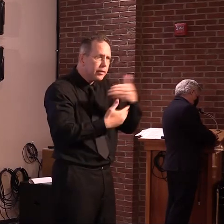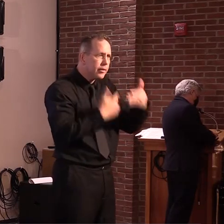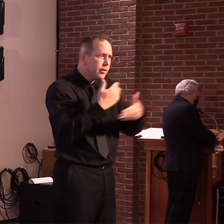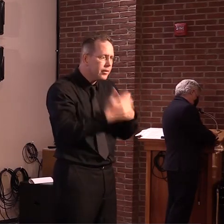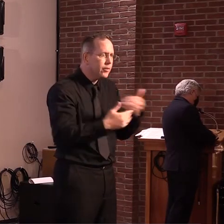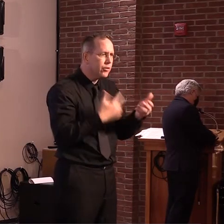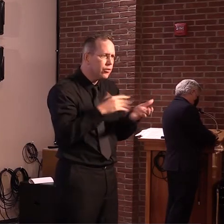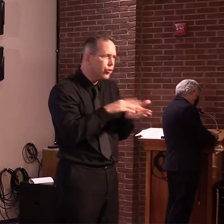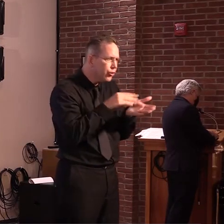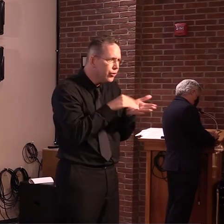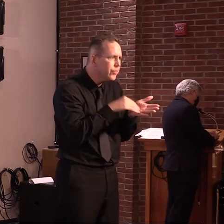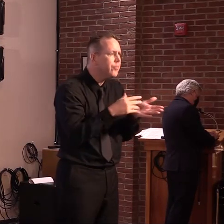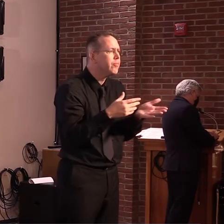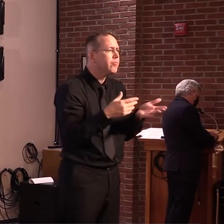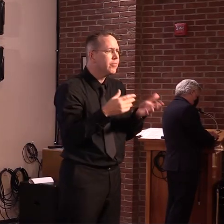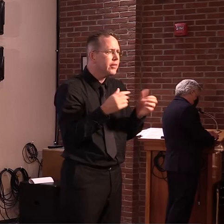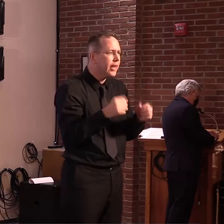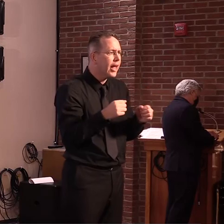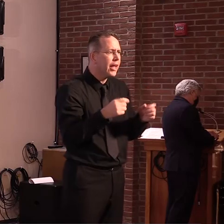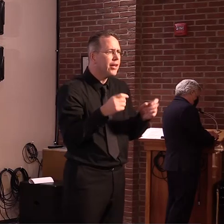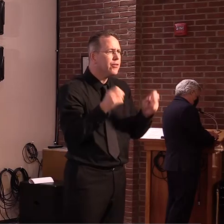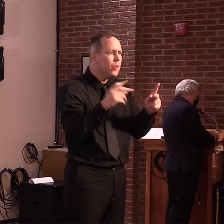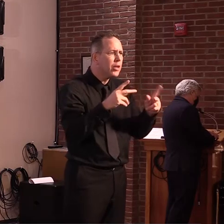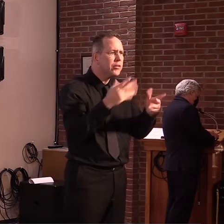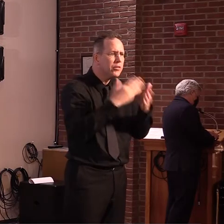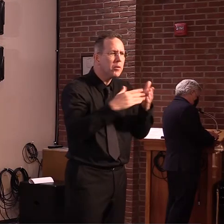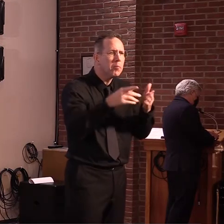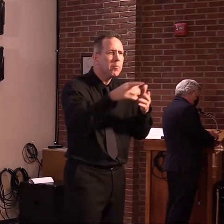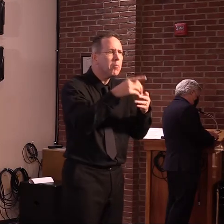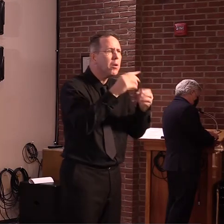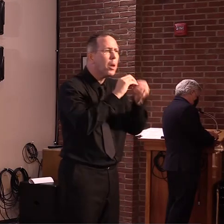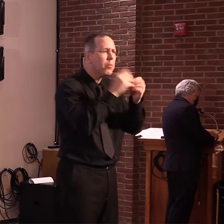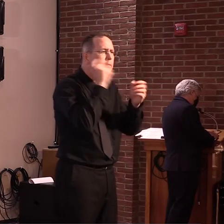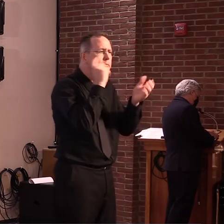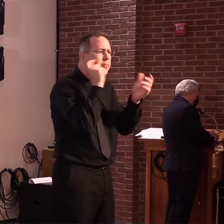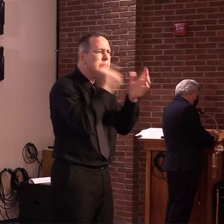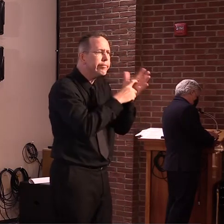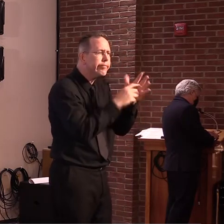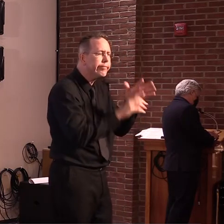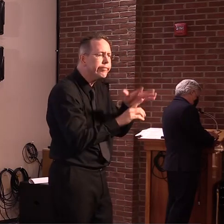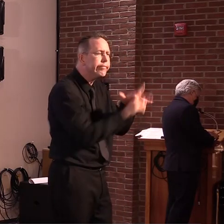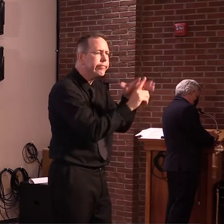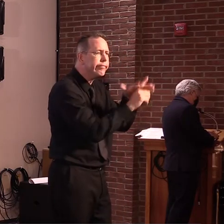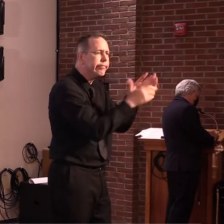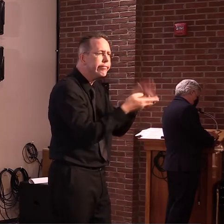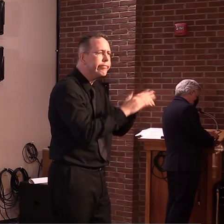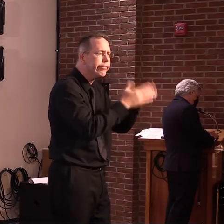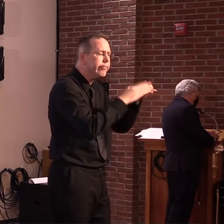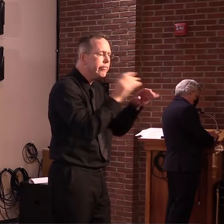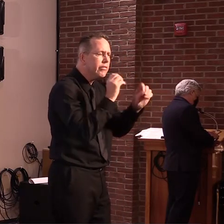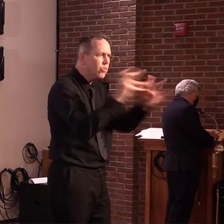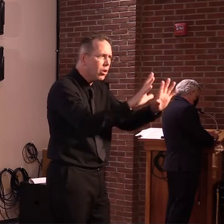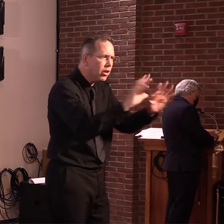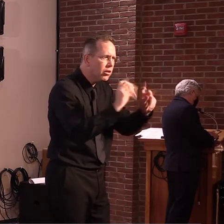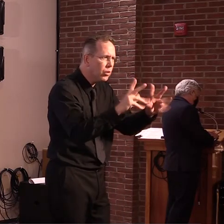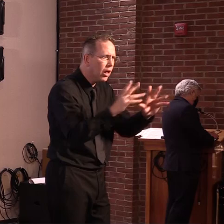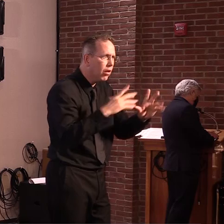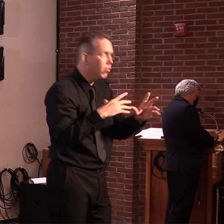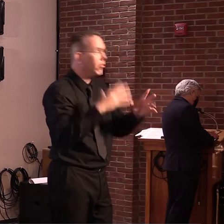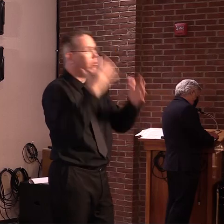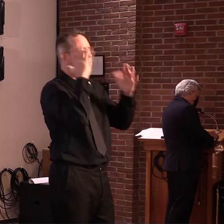with an increase in something to not stop us in our tracks. it just can't get to a certain level. Because